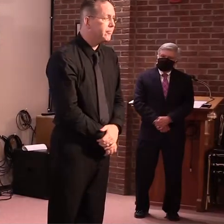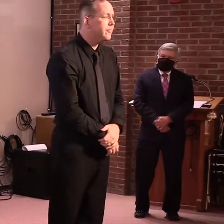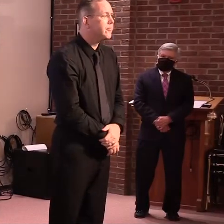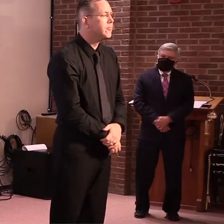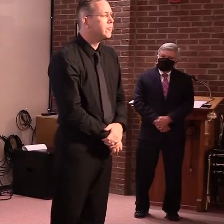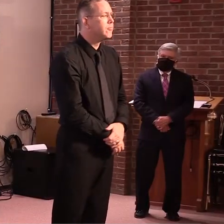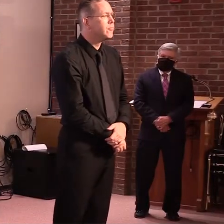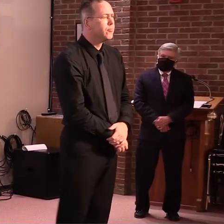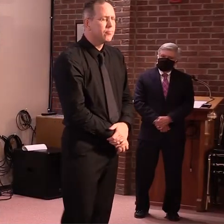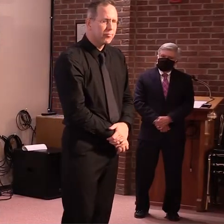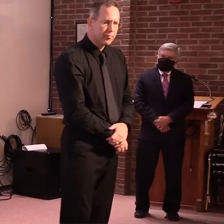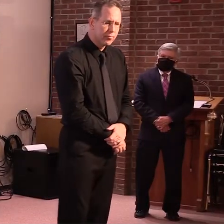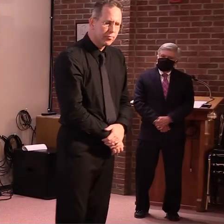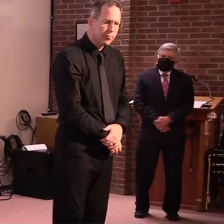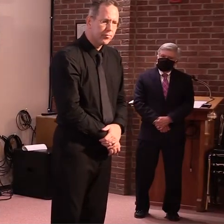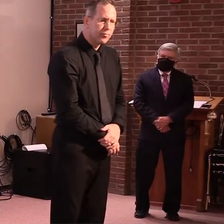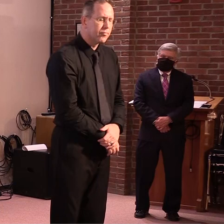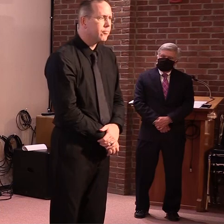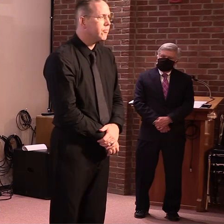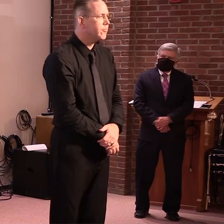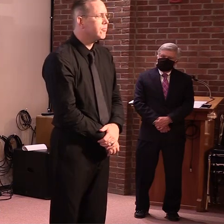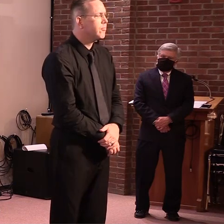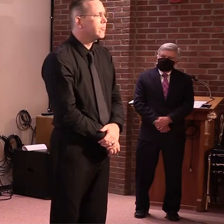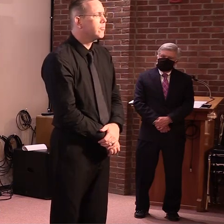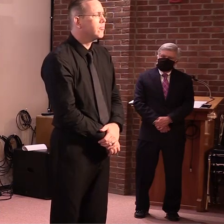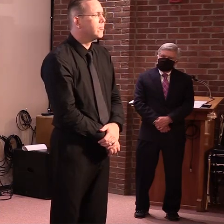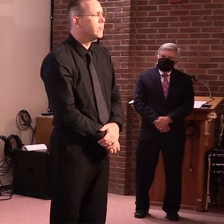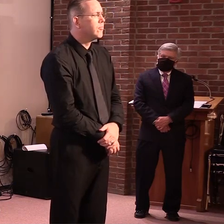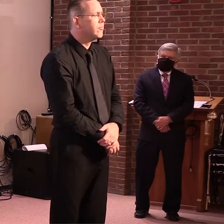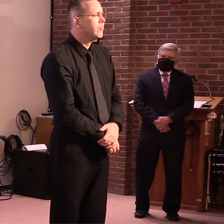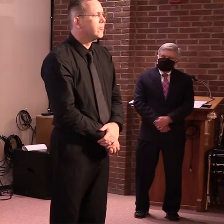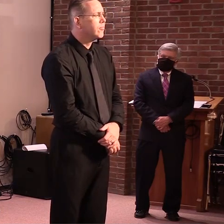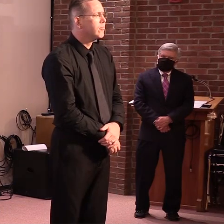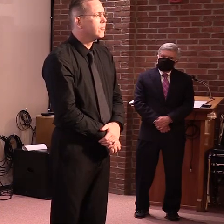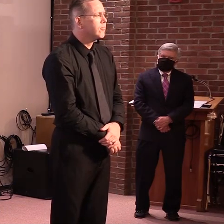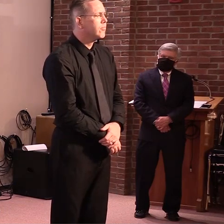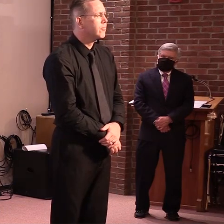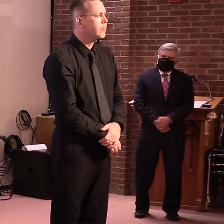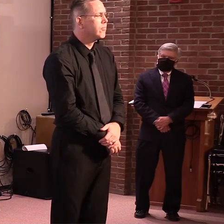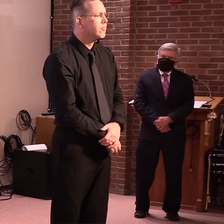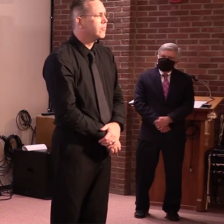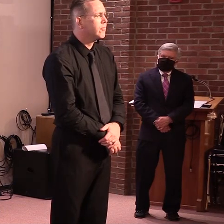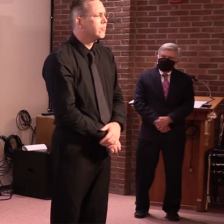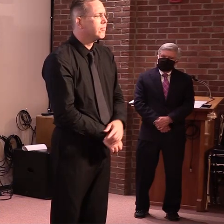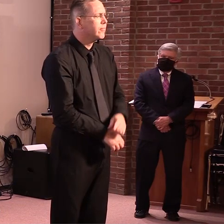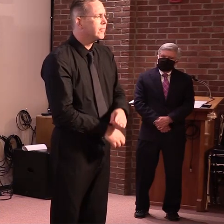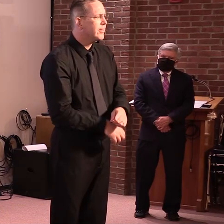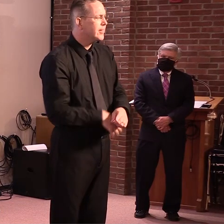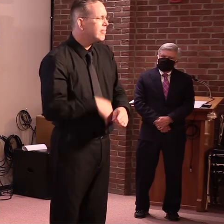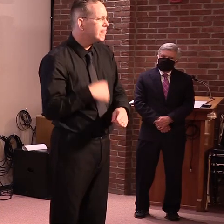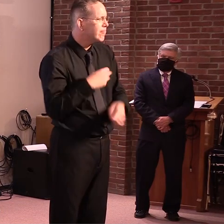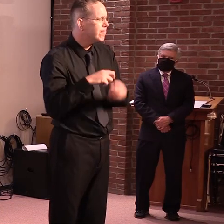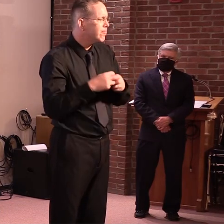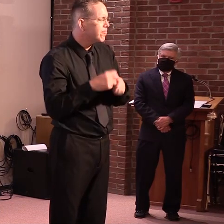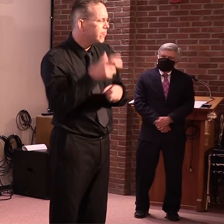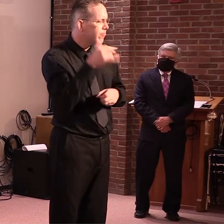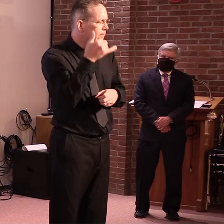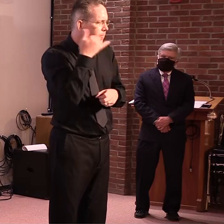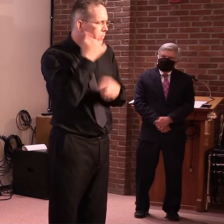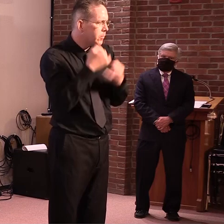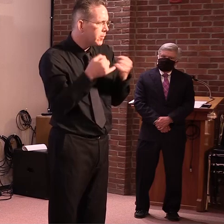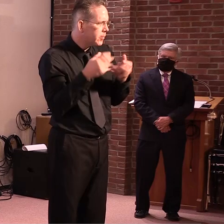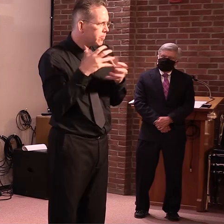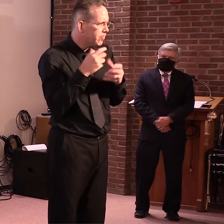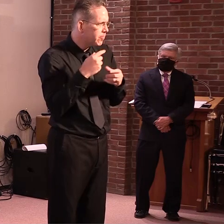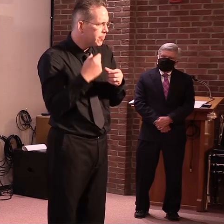Sorry, we're having some trouble with our call line. I don't believe Greg is on the call from the County Courier, but just double checking. Greg,